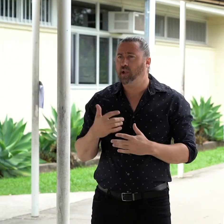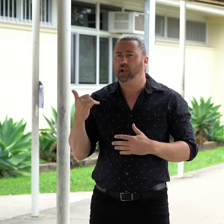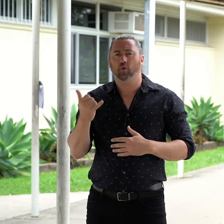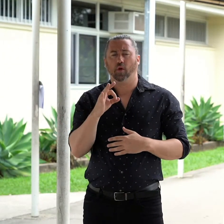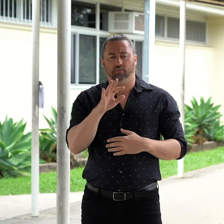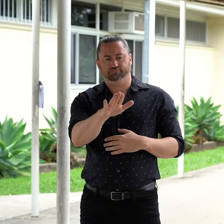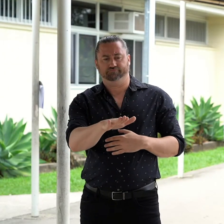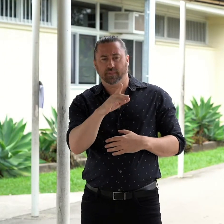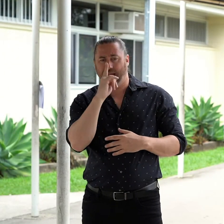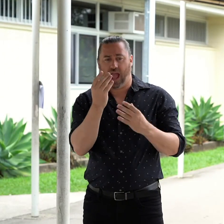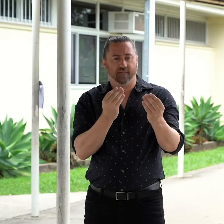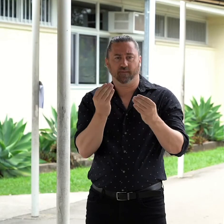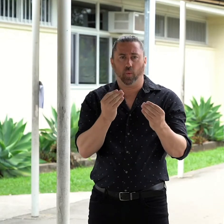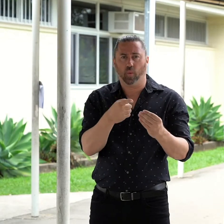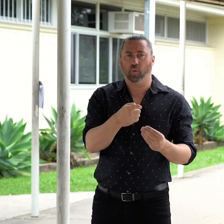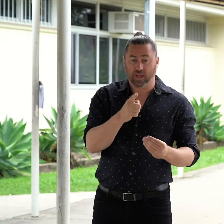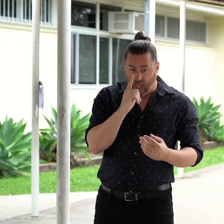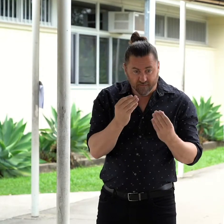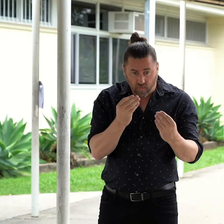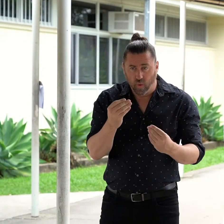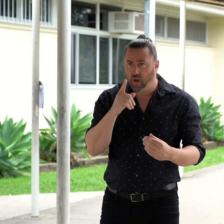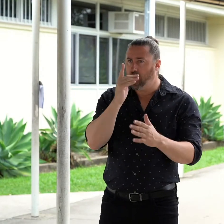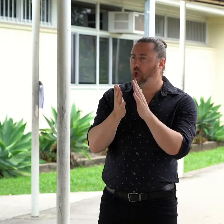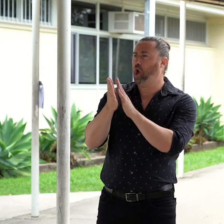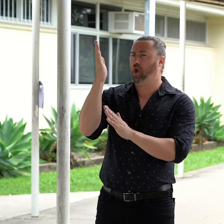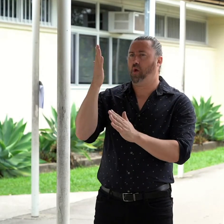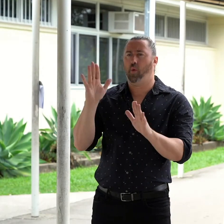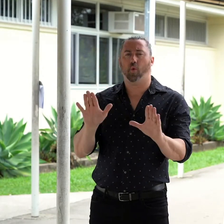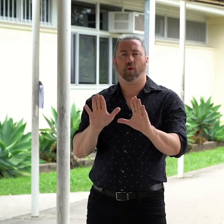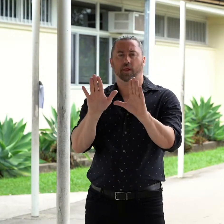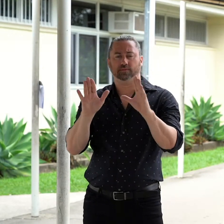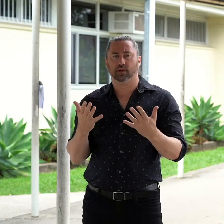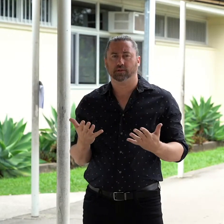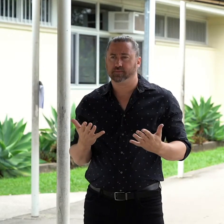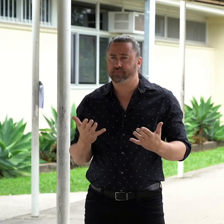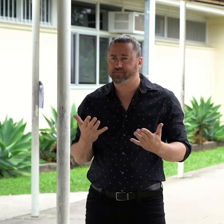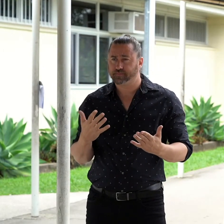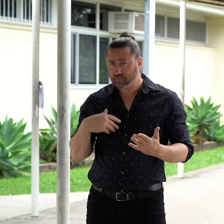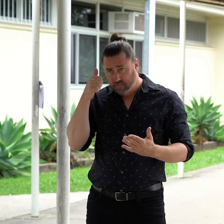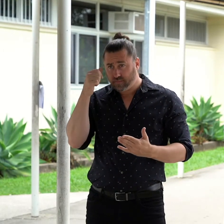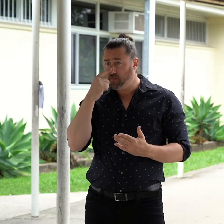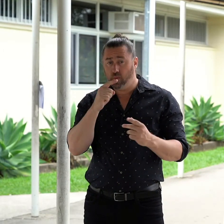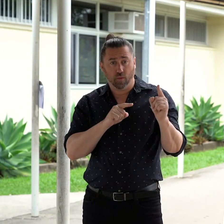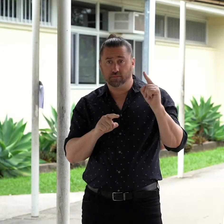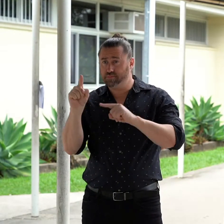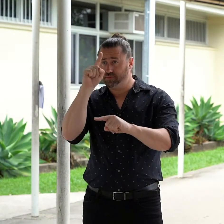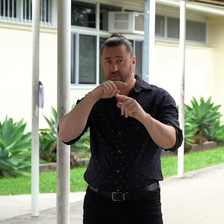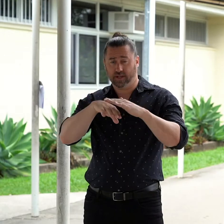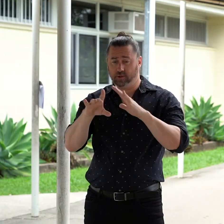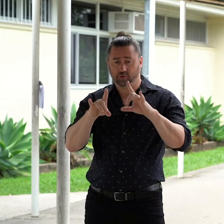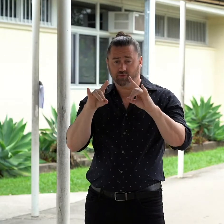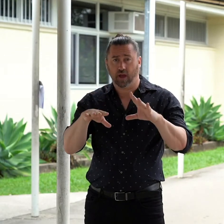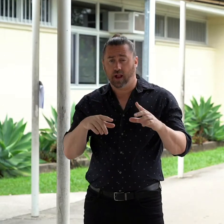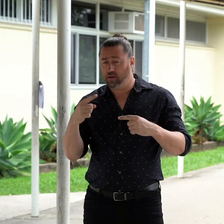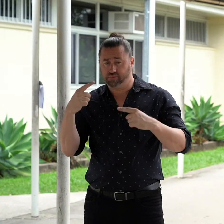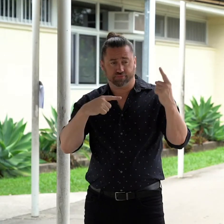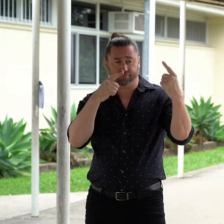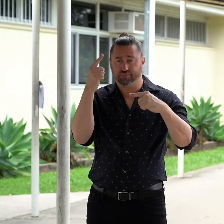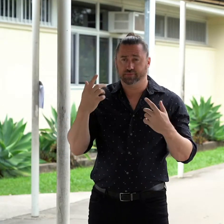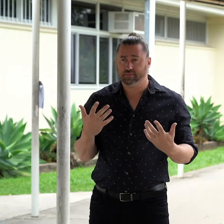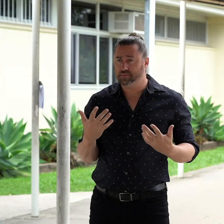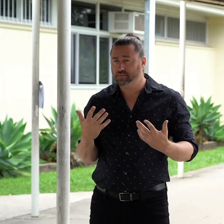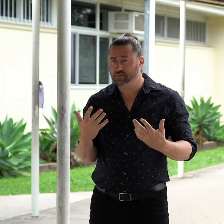it or not, as to whether someone gets tested so we know if people are moving around our country positive or not. That should be,